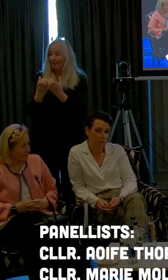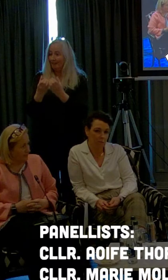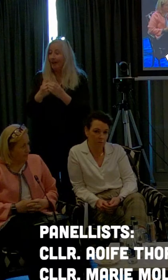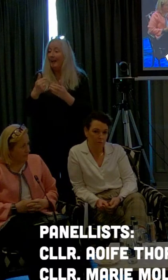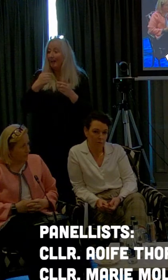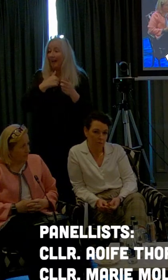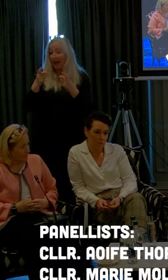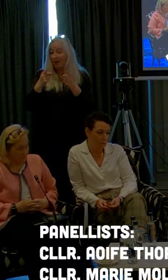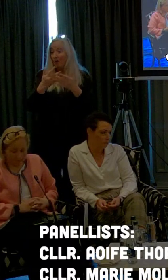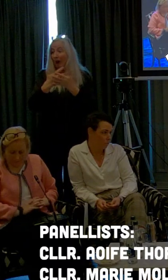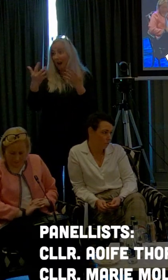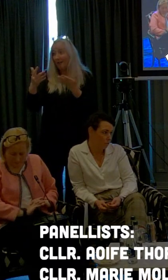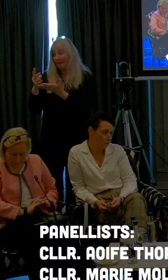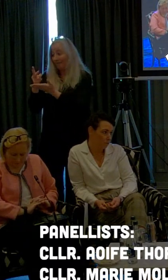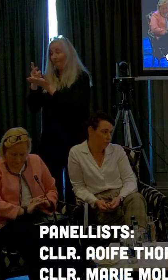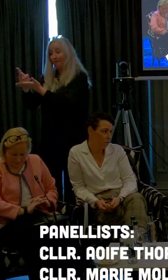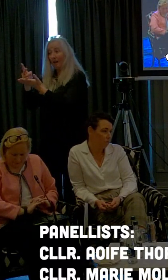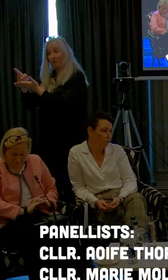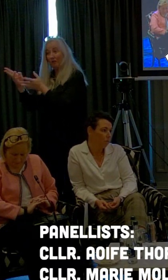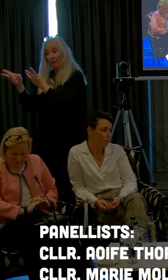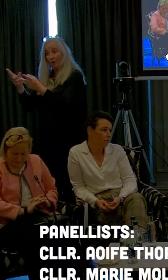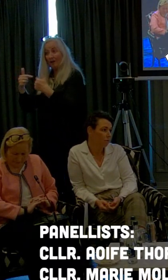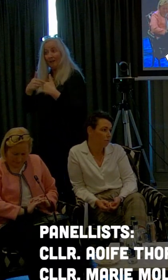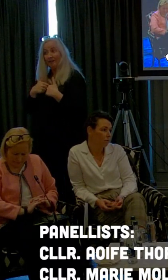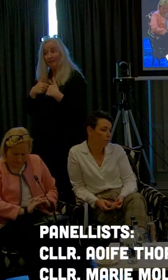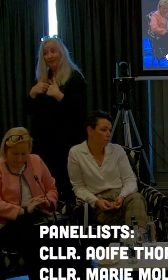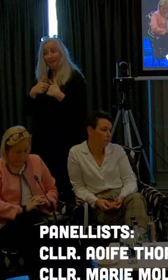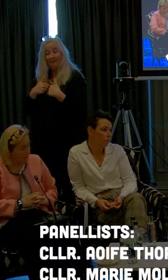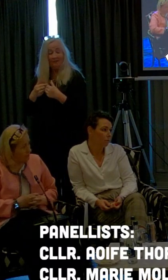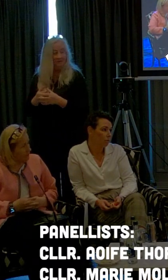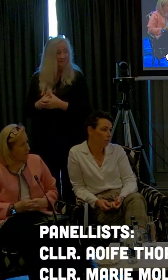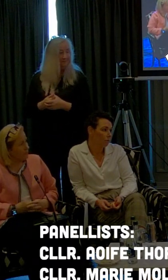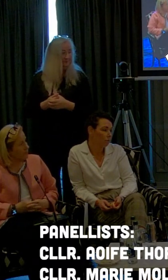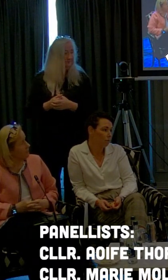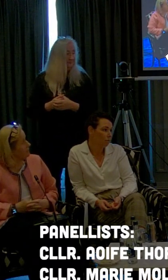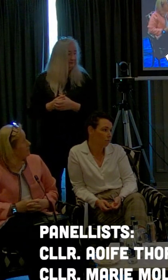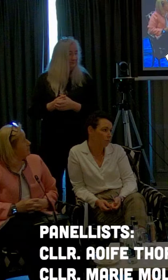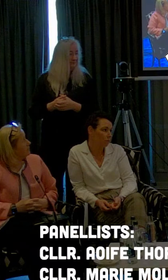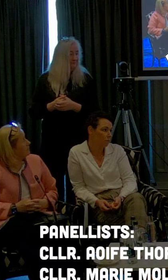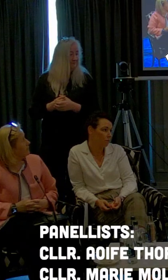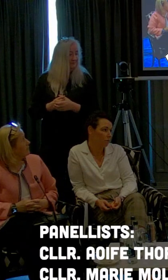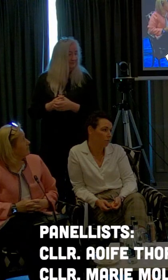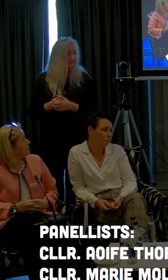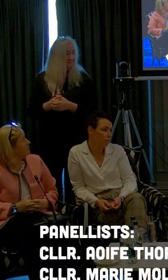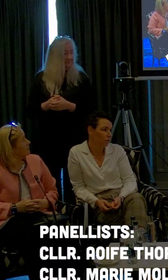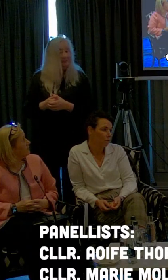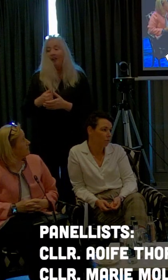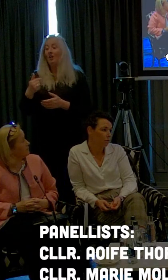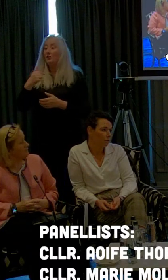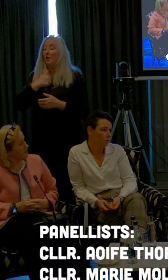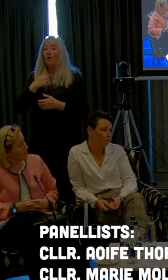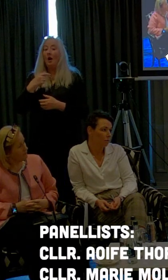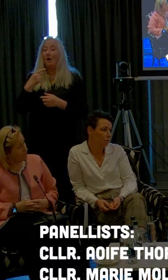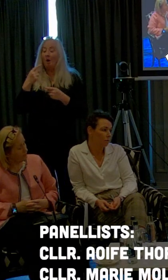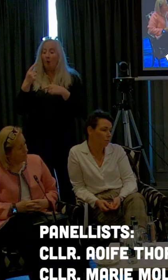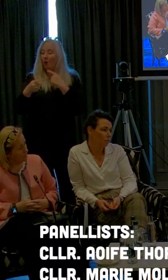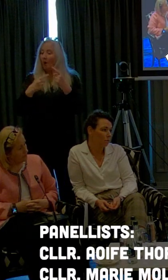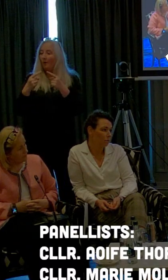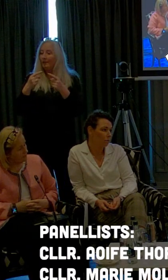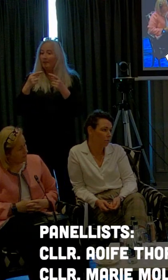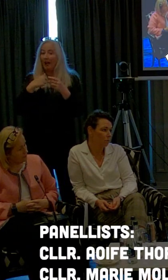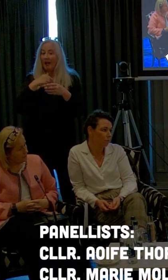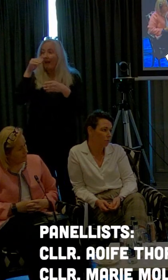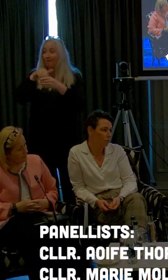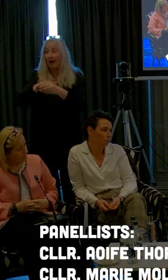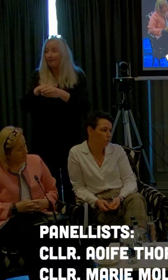voluntary work that even if I don't get elected to Kerry County Council on this occasion, I will still have plenty of work to do. I am involved in